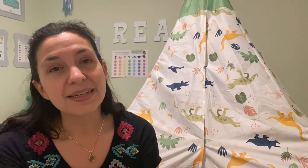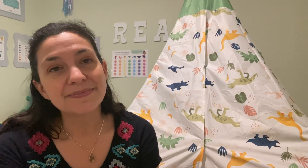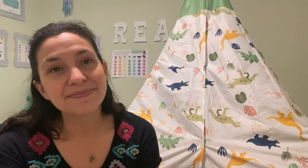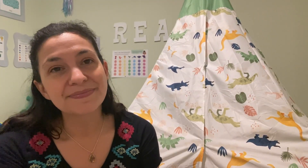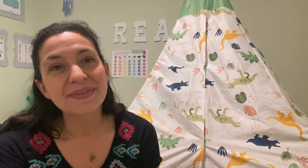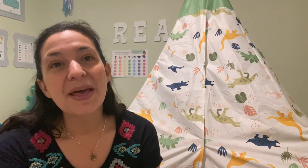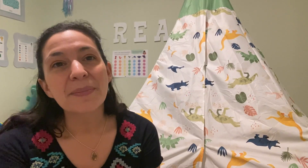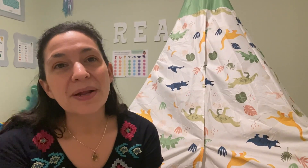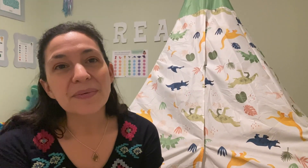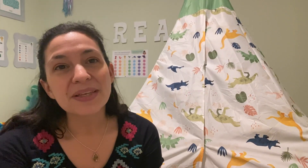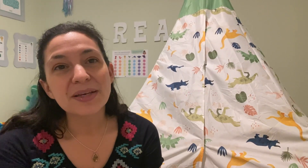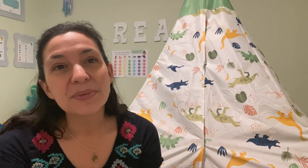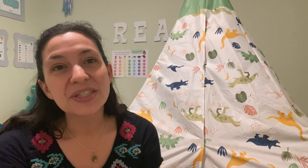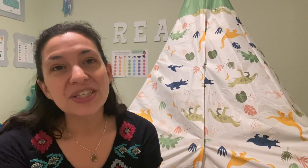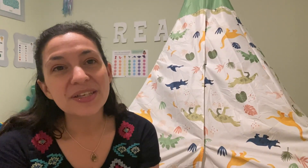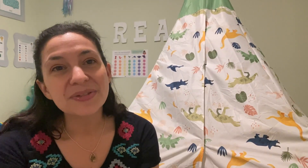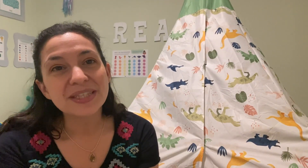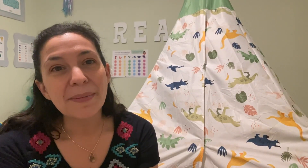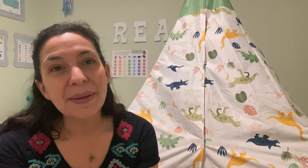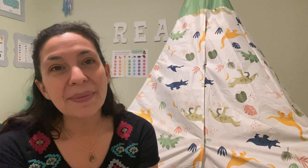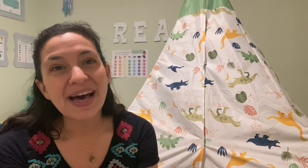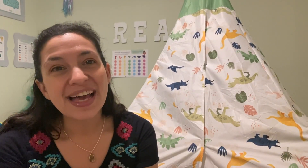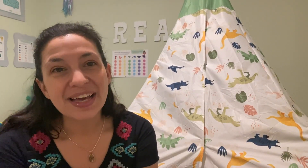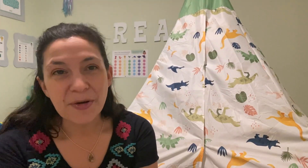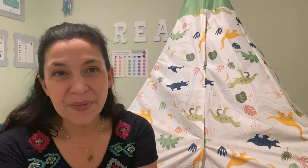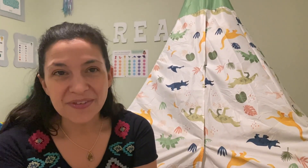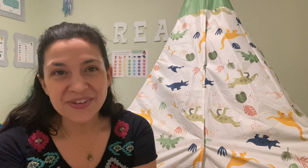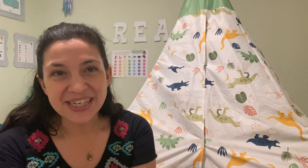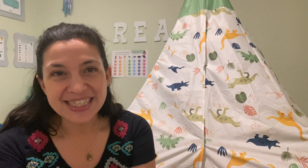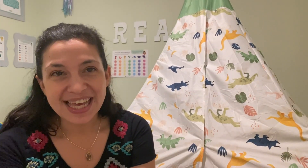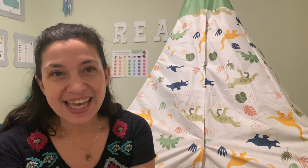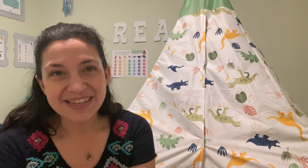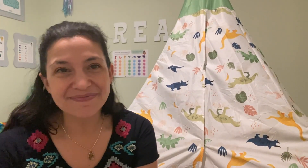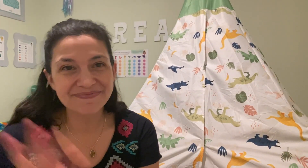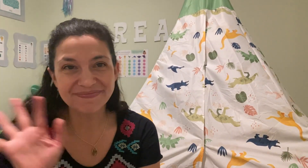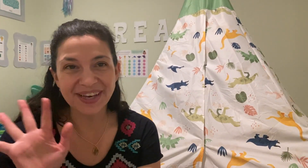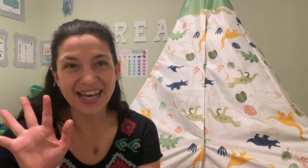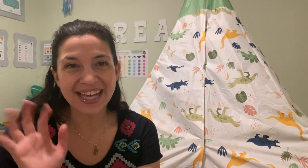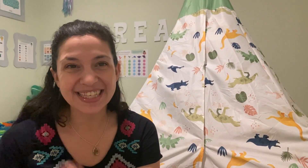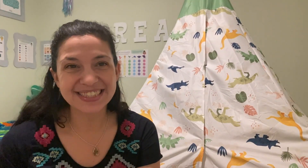But I really appreciate you stopping by. I hope you have a great day. Bye.